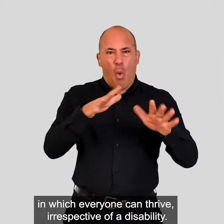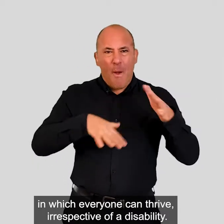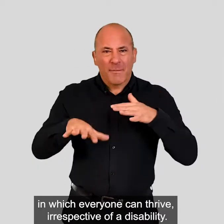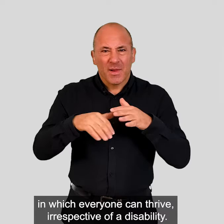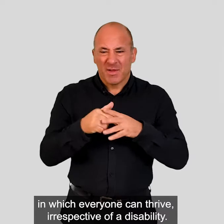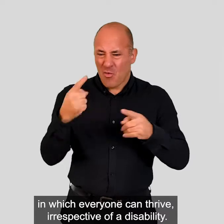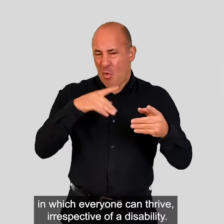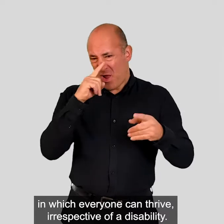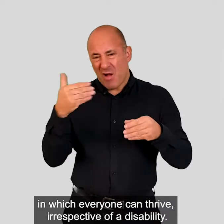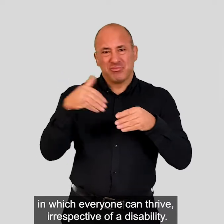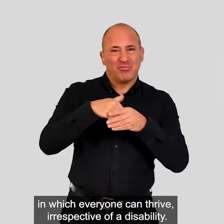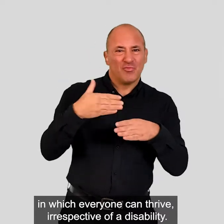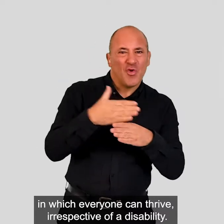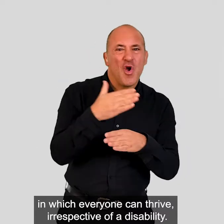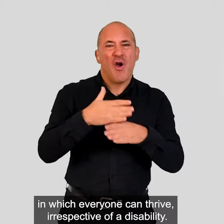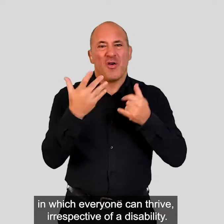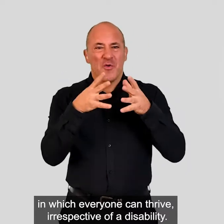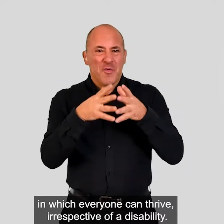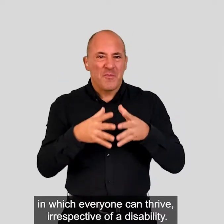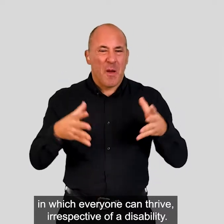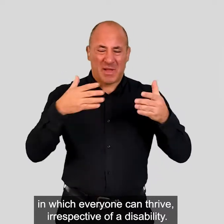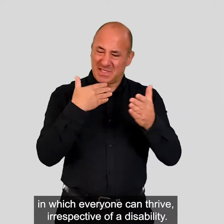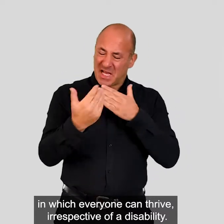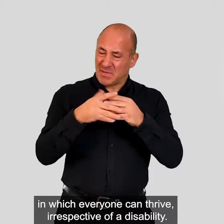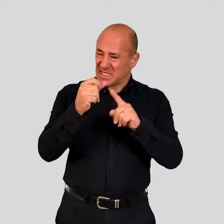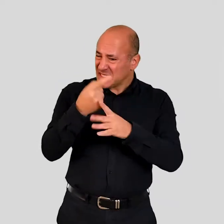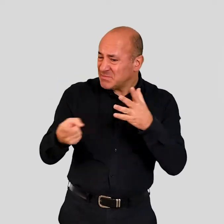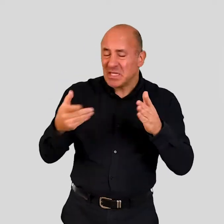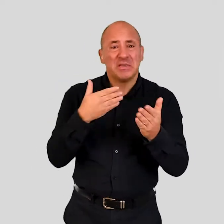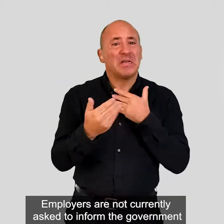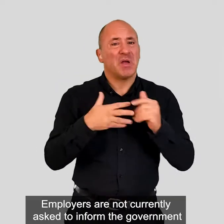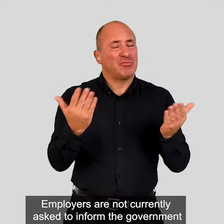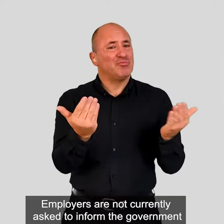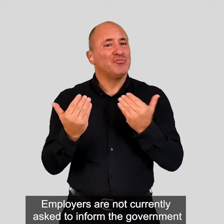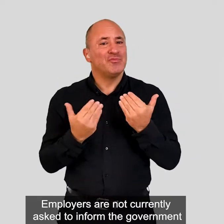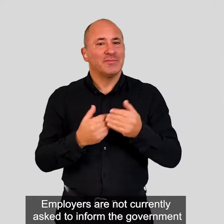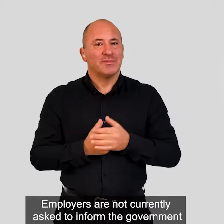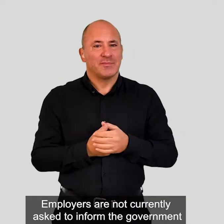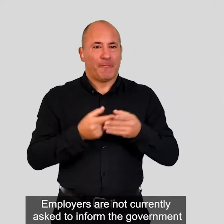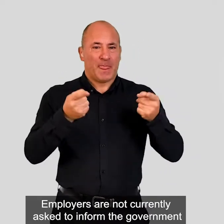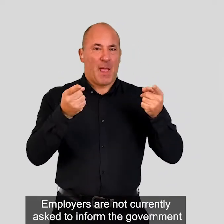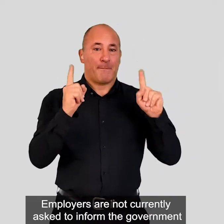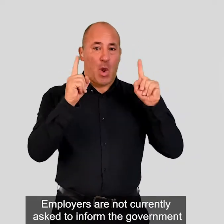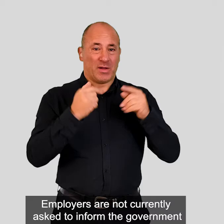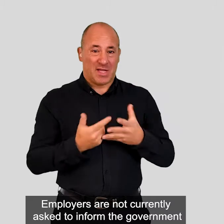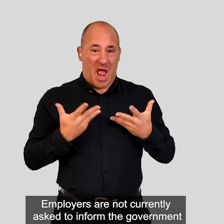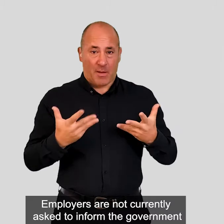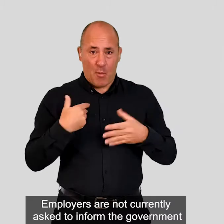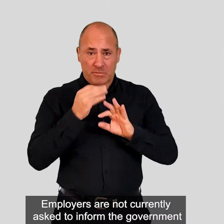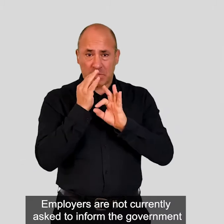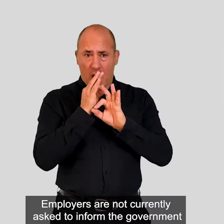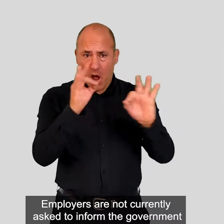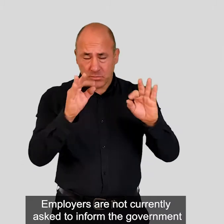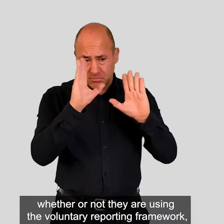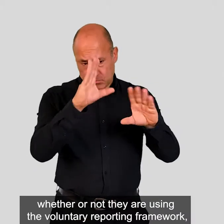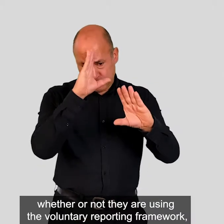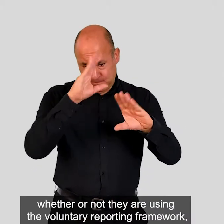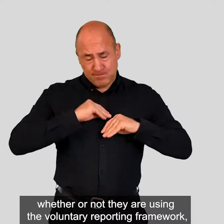can thrive, irrespective of a disability. Employers are not currently asked to inform the government whether or not